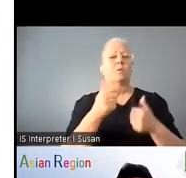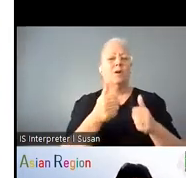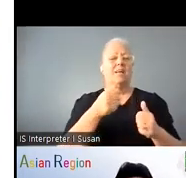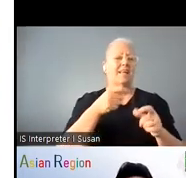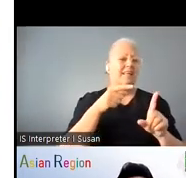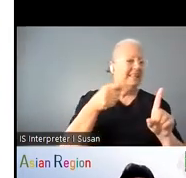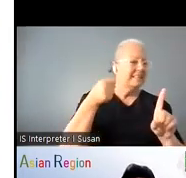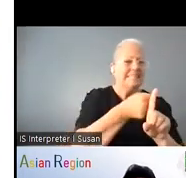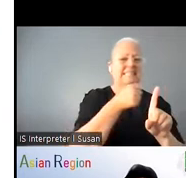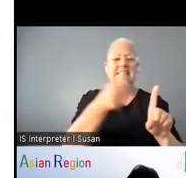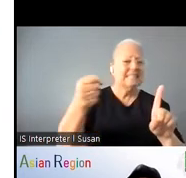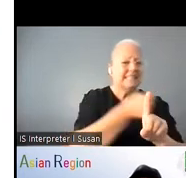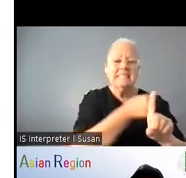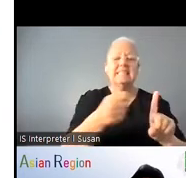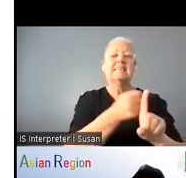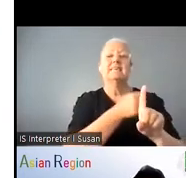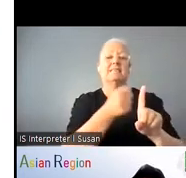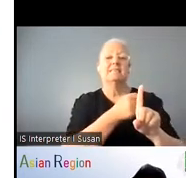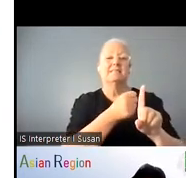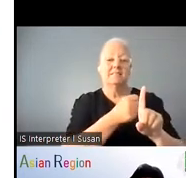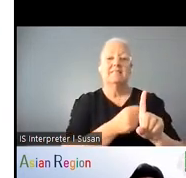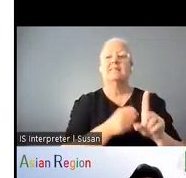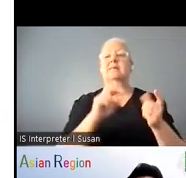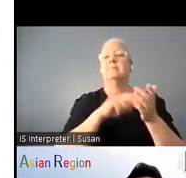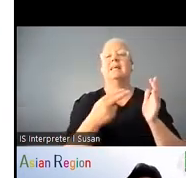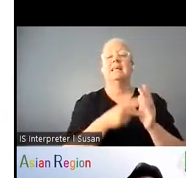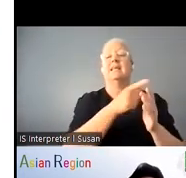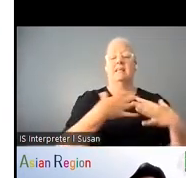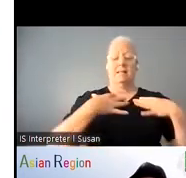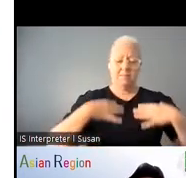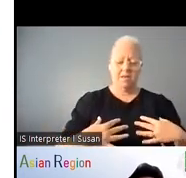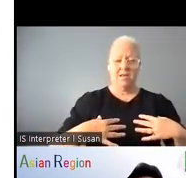and violence, of course, will affect their health, body, physically, and mentally.